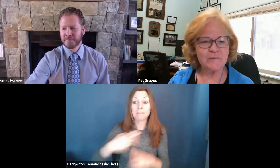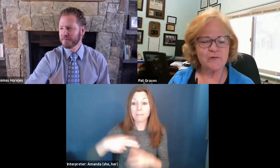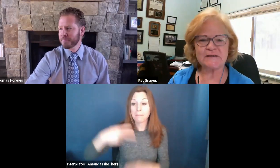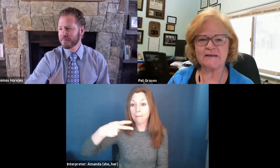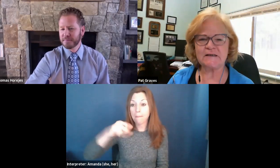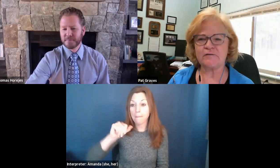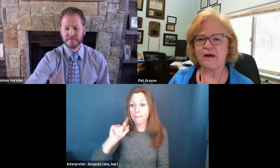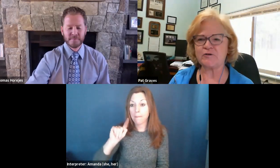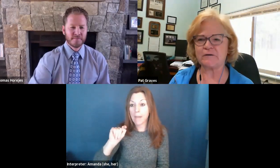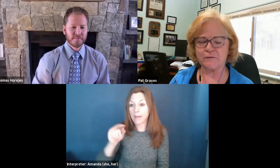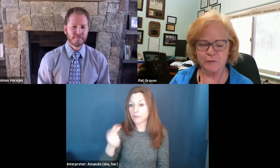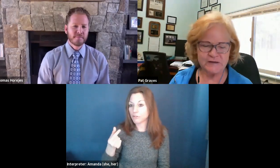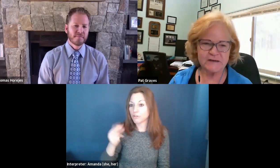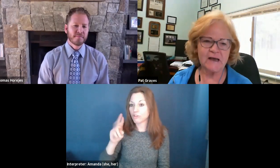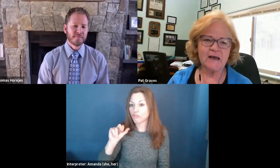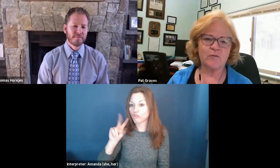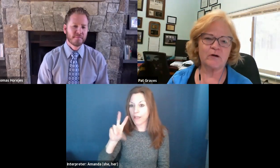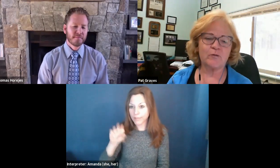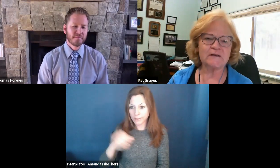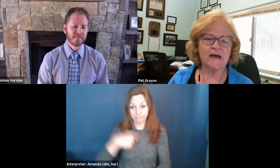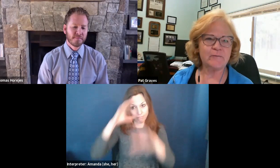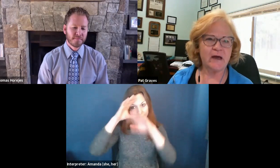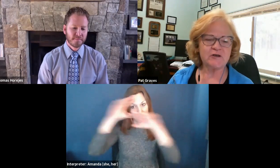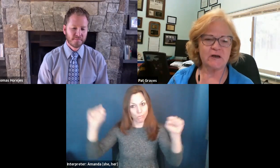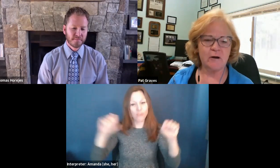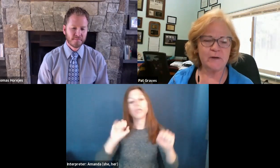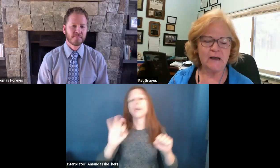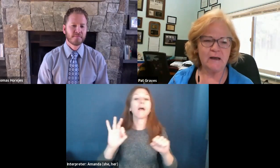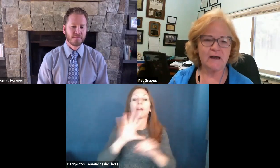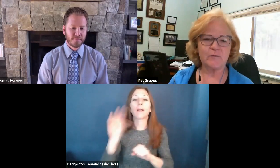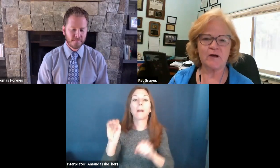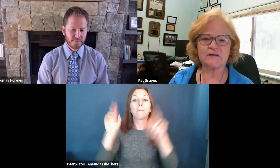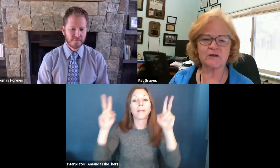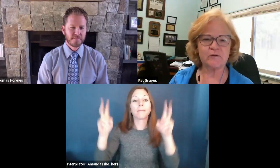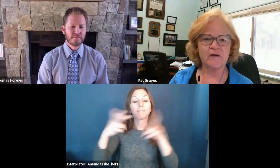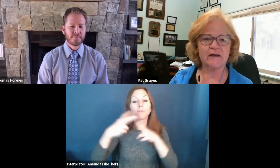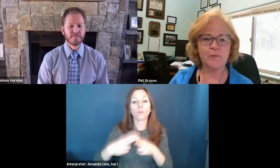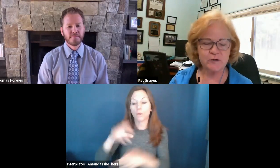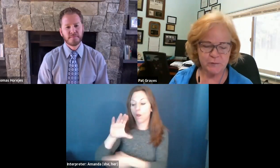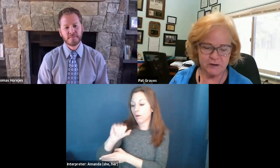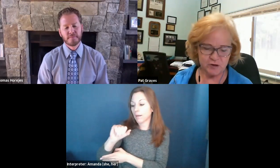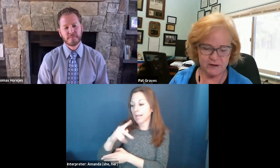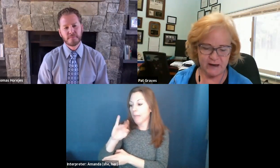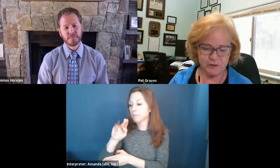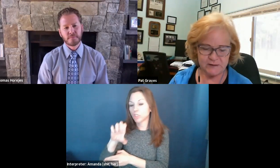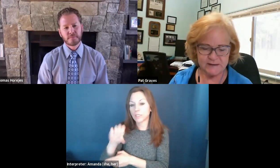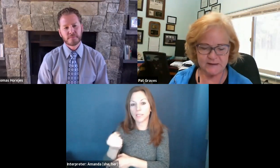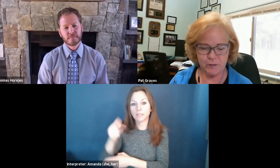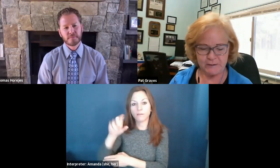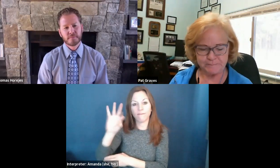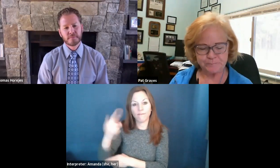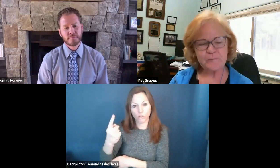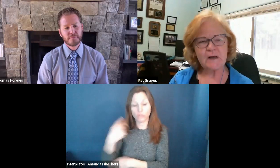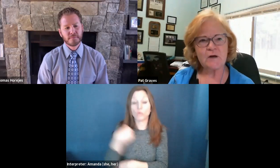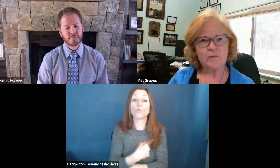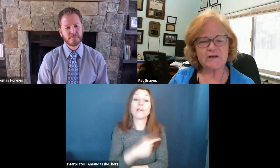Graves, and I am president of Caption First. And we're a real-time captioning company, and we also provide post-production captions as